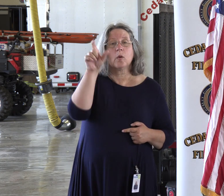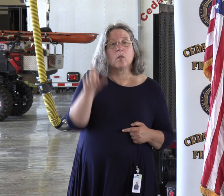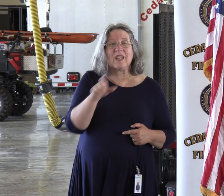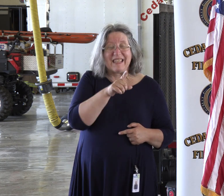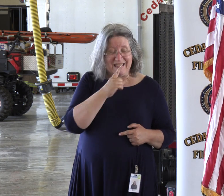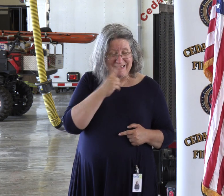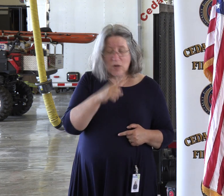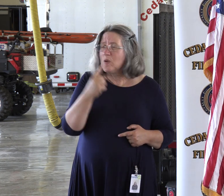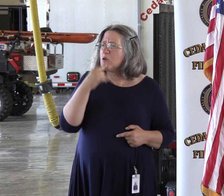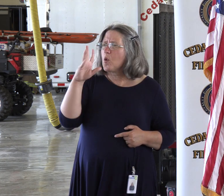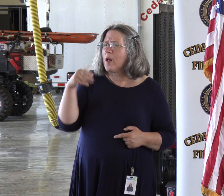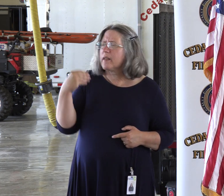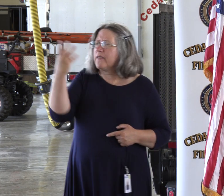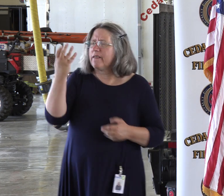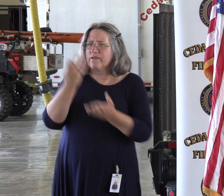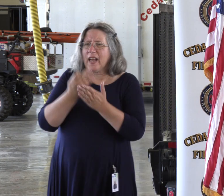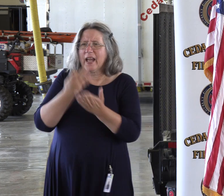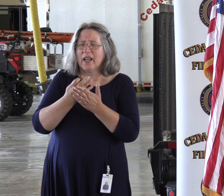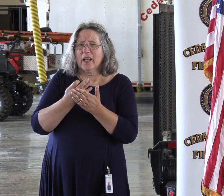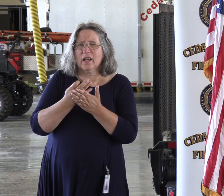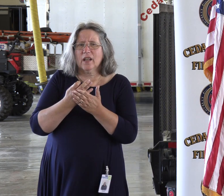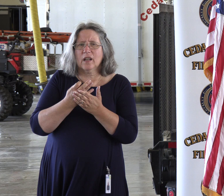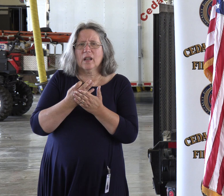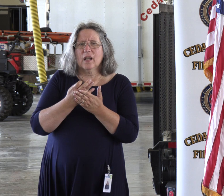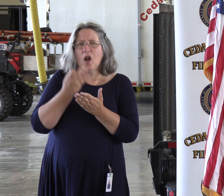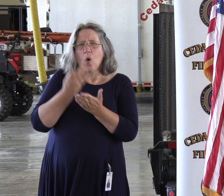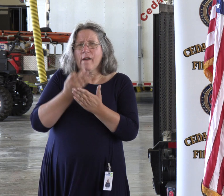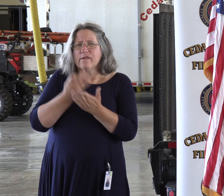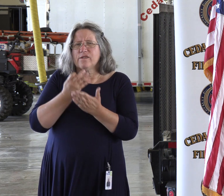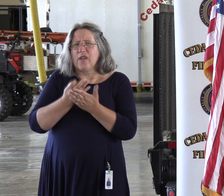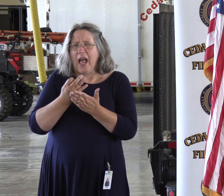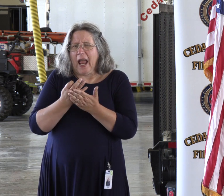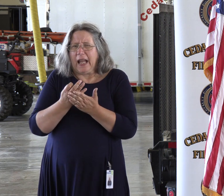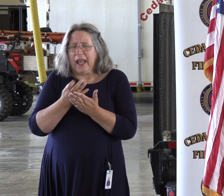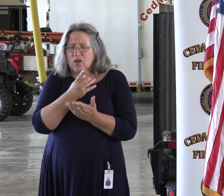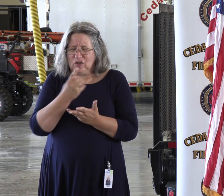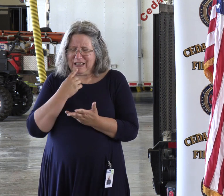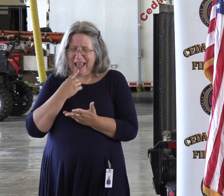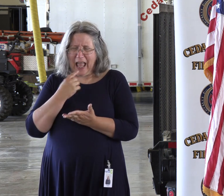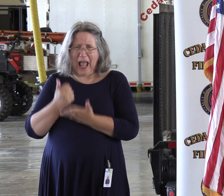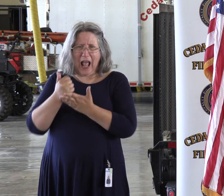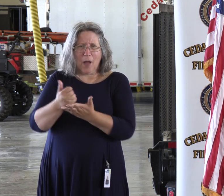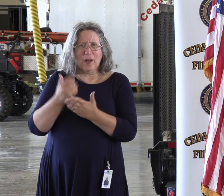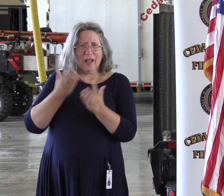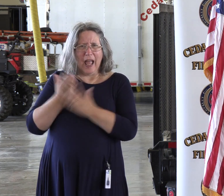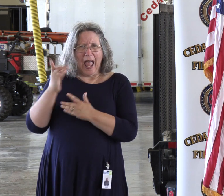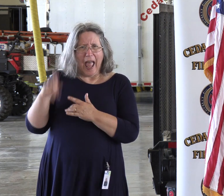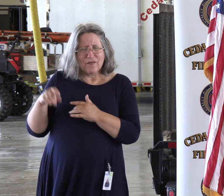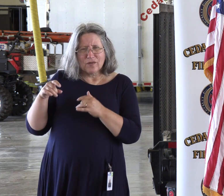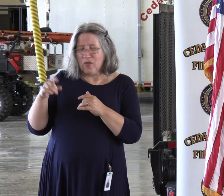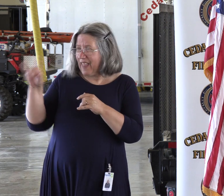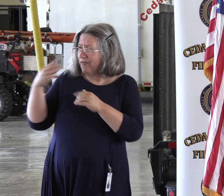or are destroyed, is that determined by placards from the city, or is there a different threshold that families have to meet